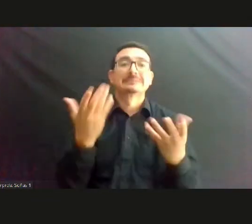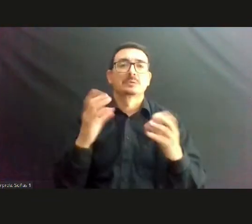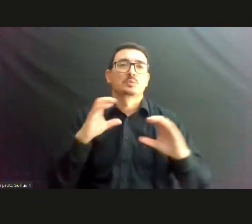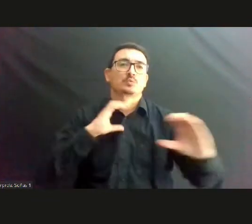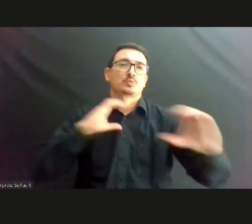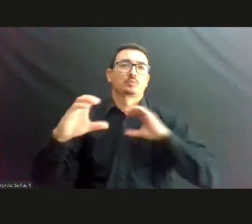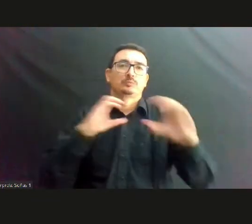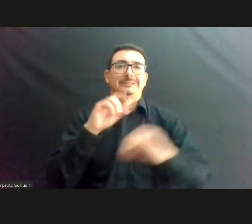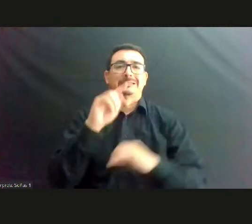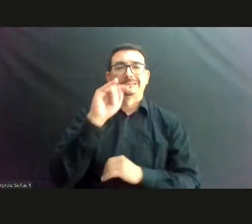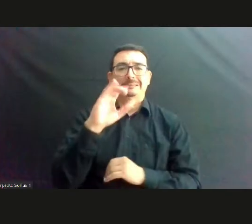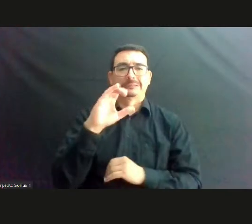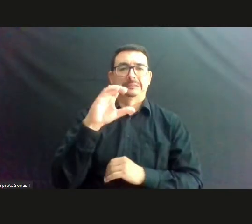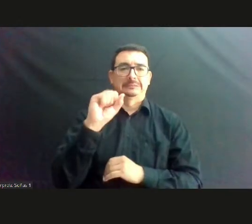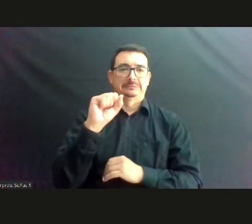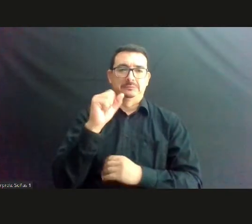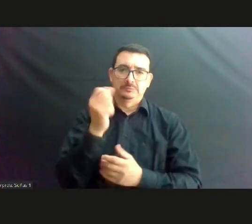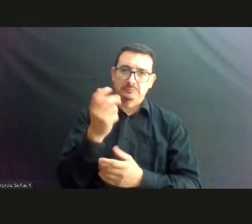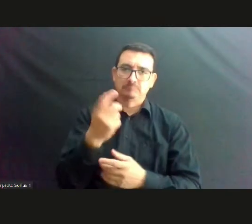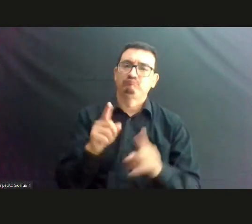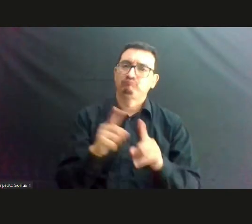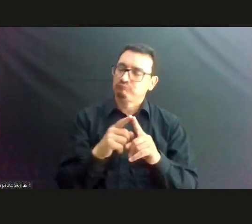transformative potential of services.